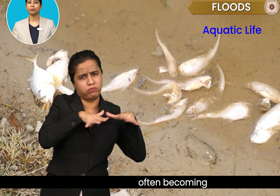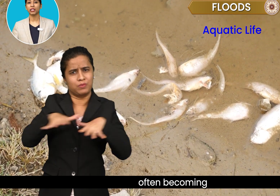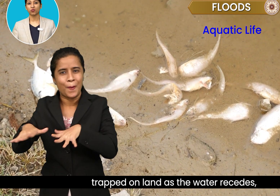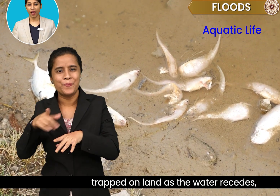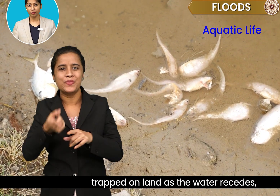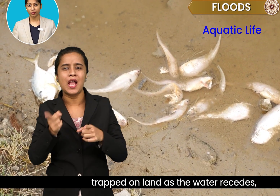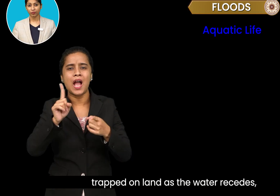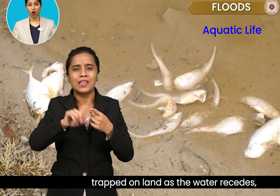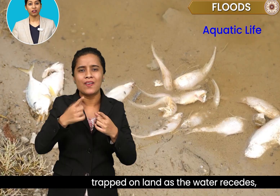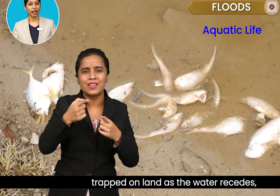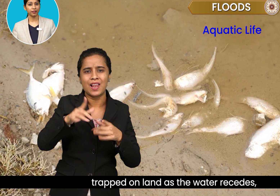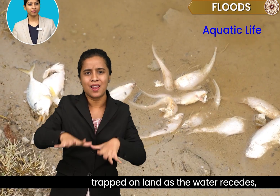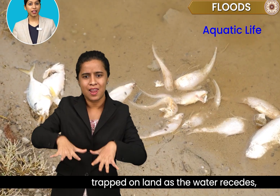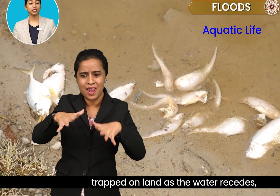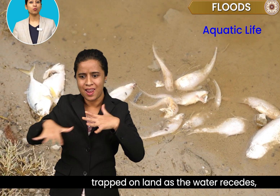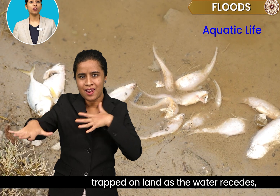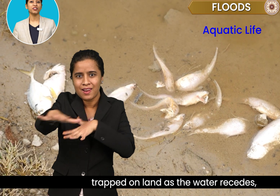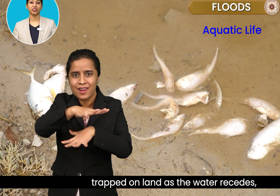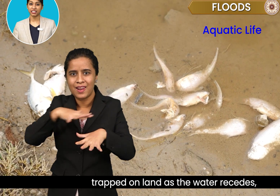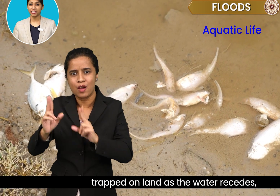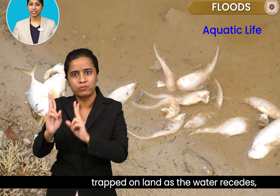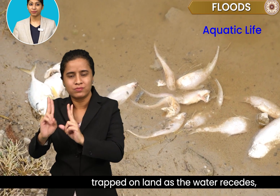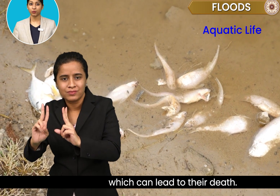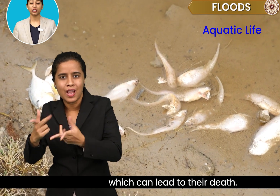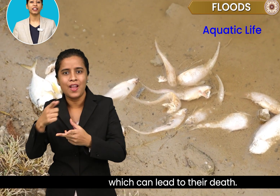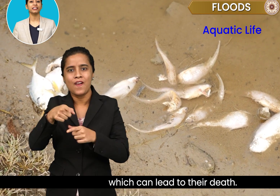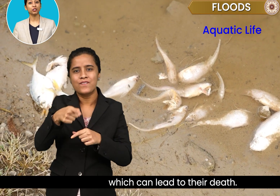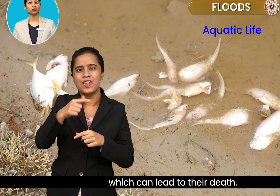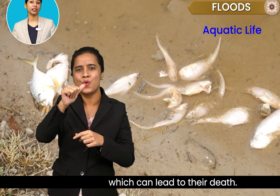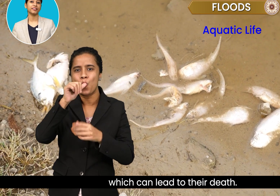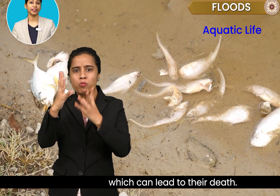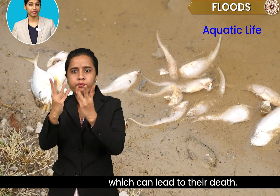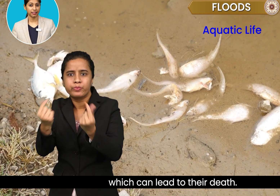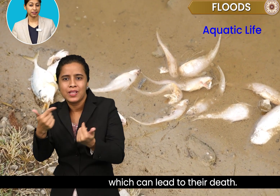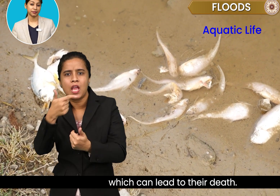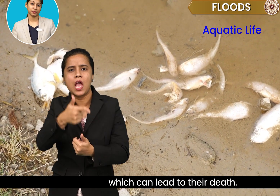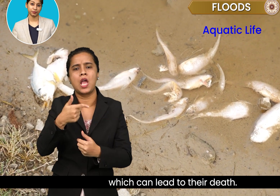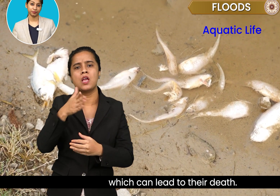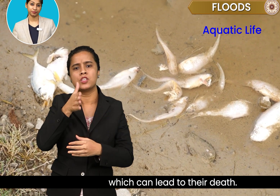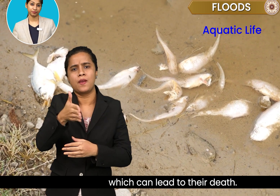often becoming trapped on land as the water recedes, which can lead to their death.